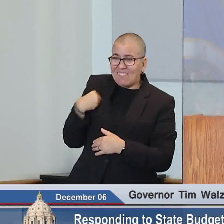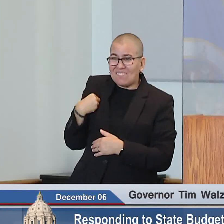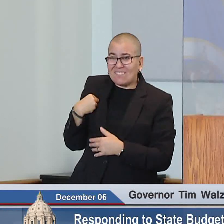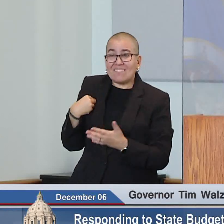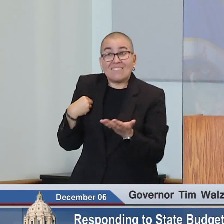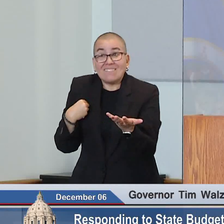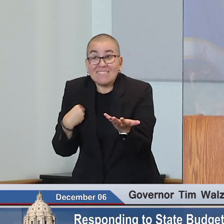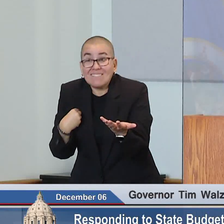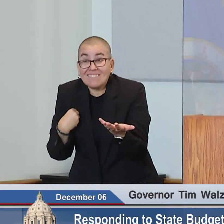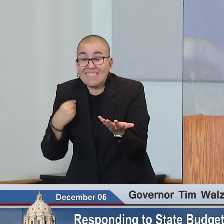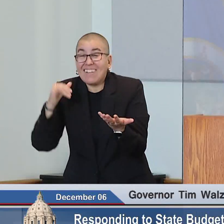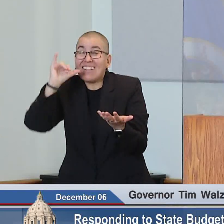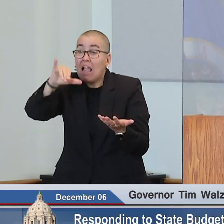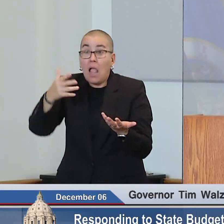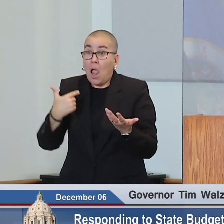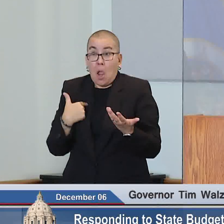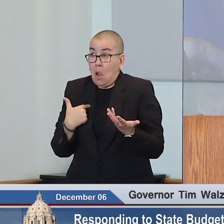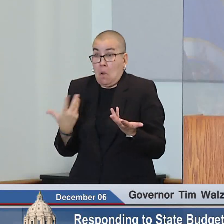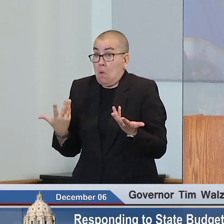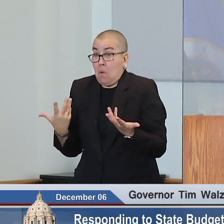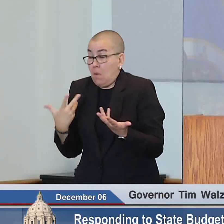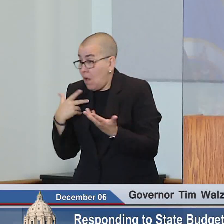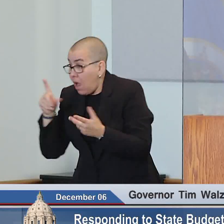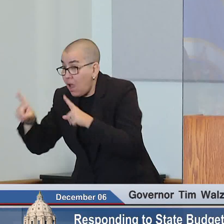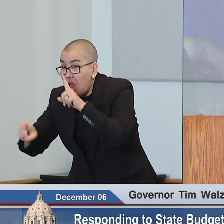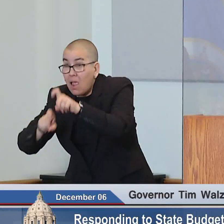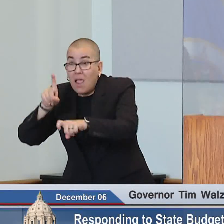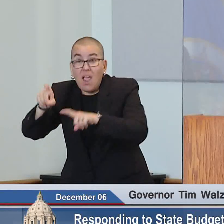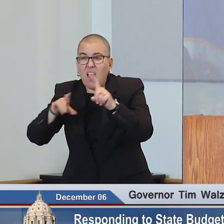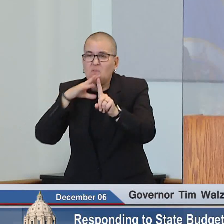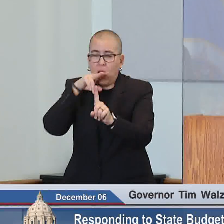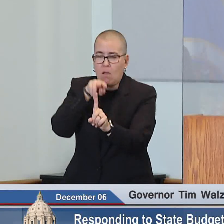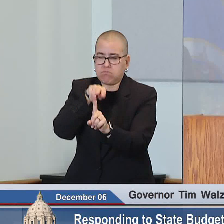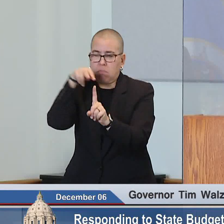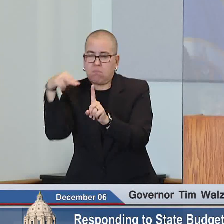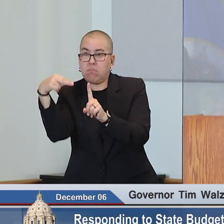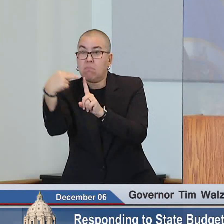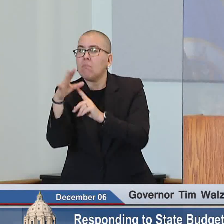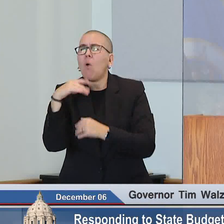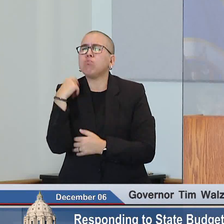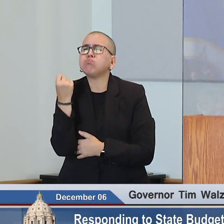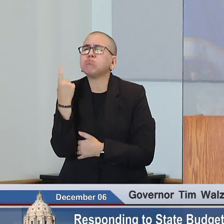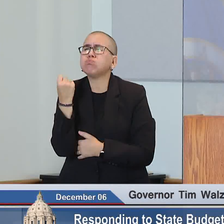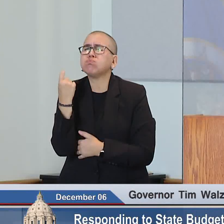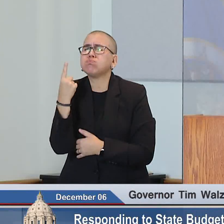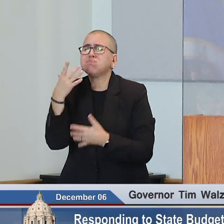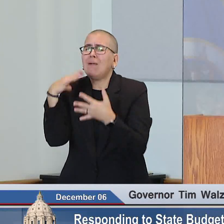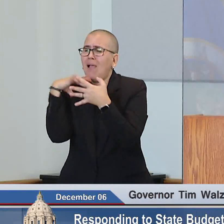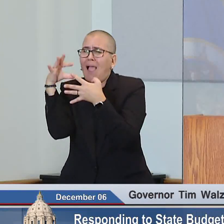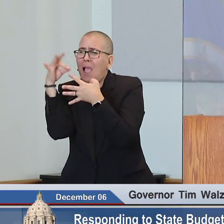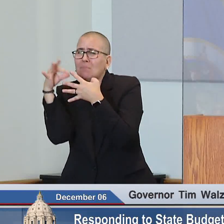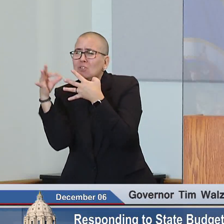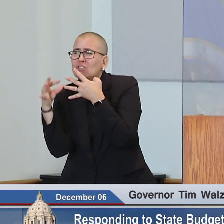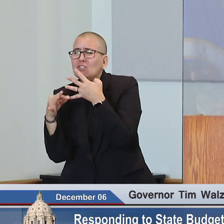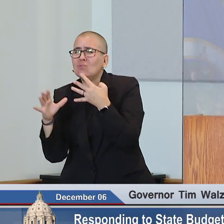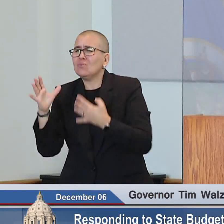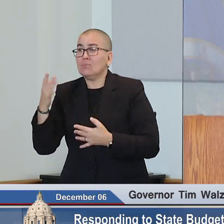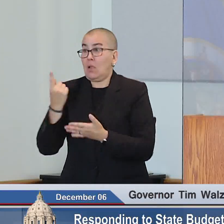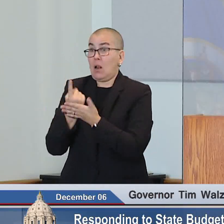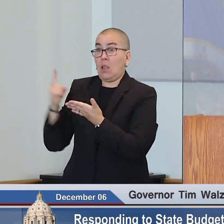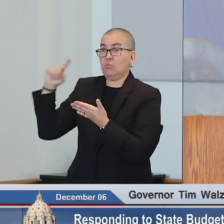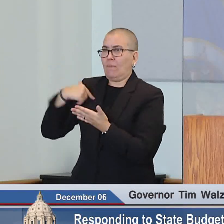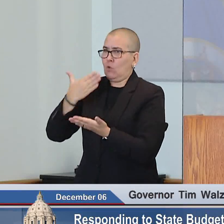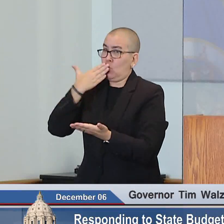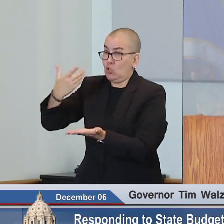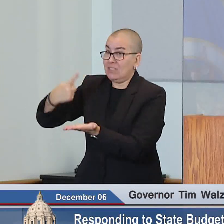at. We know that there are many ways you can reduce costs. I want to be clear. We had a great conversation last week. One of the ways you